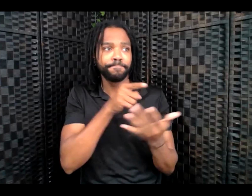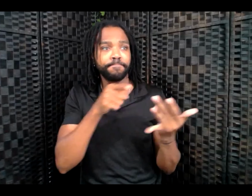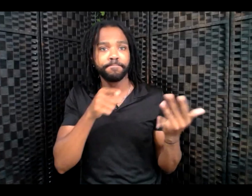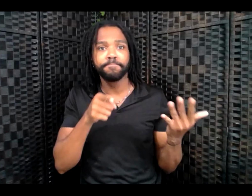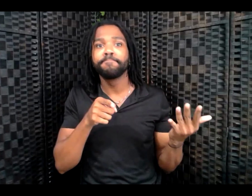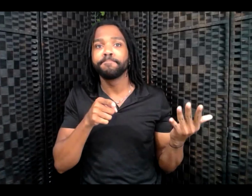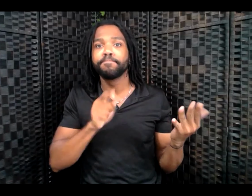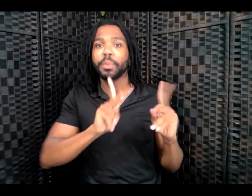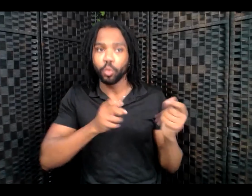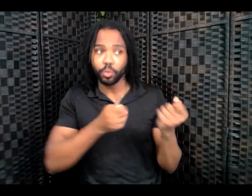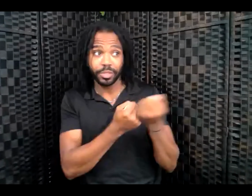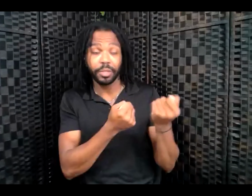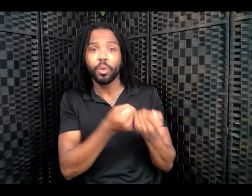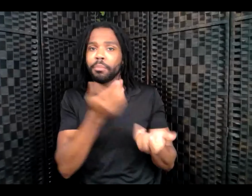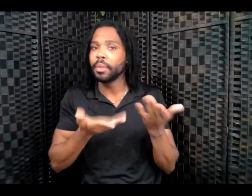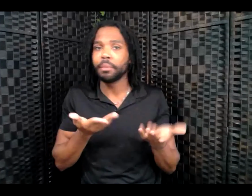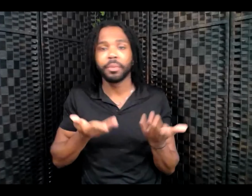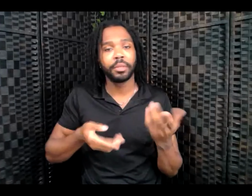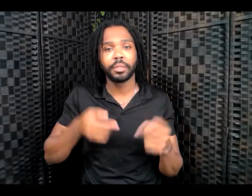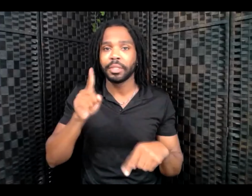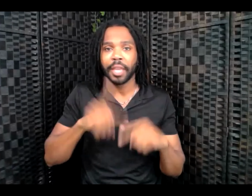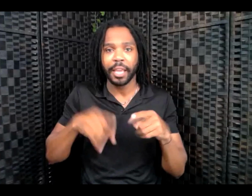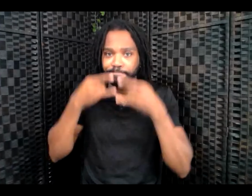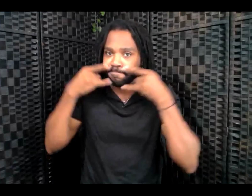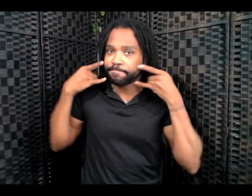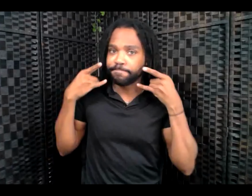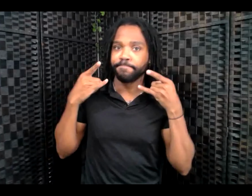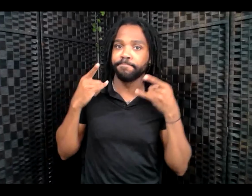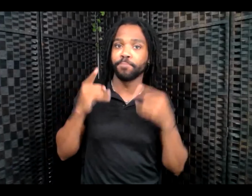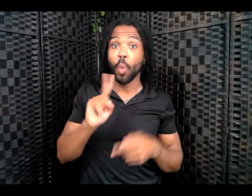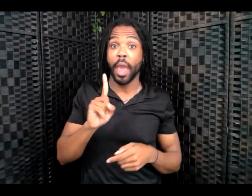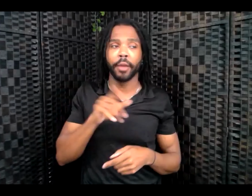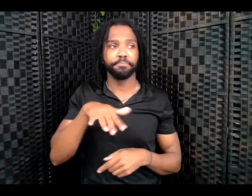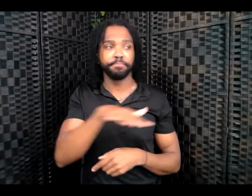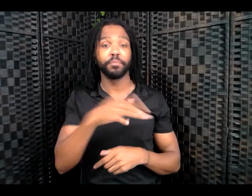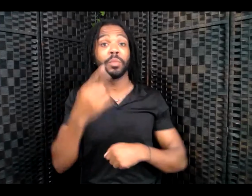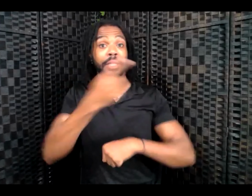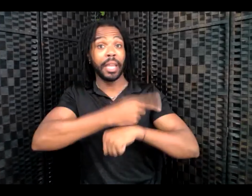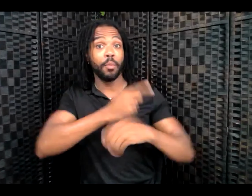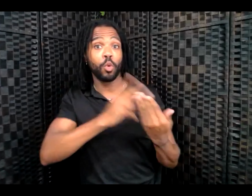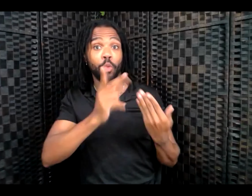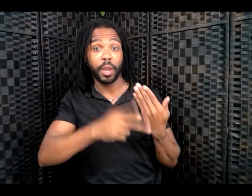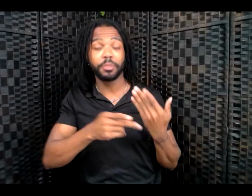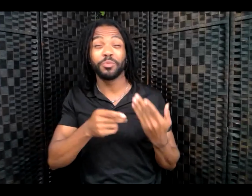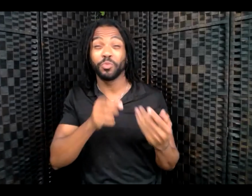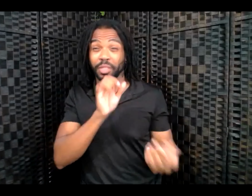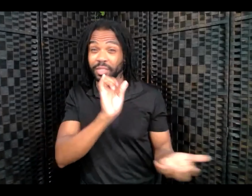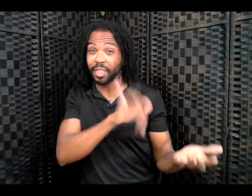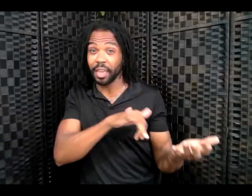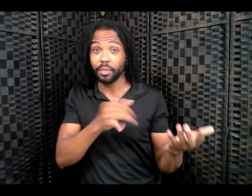may not, or in our day programs may not be able to use a mask at all. In those instances,